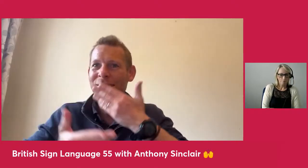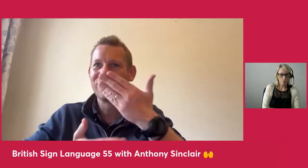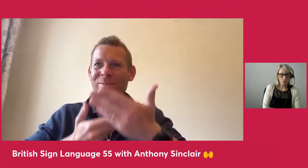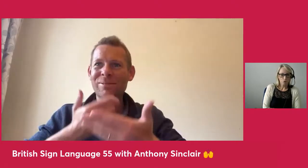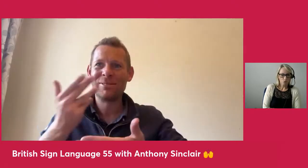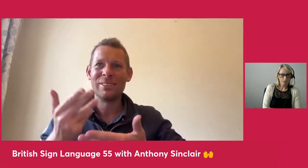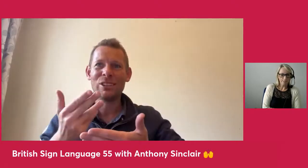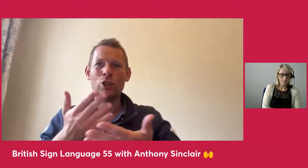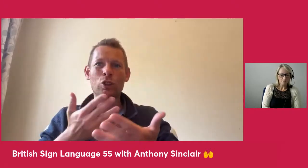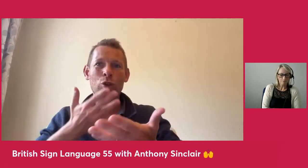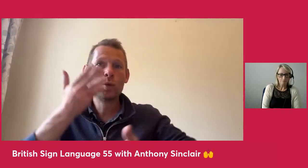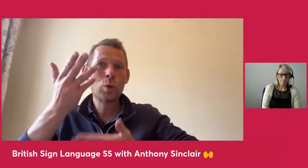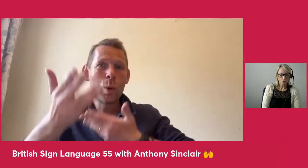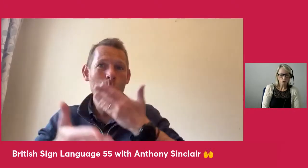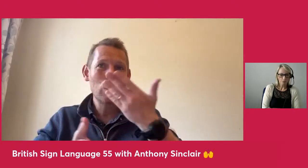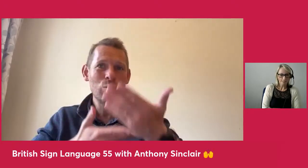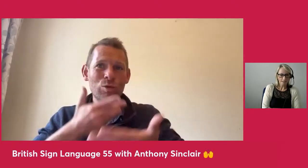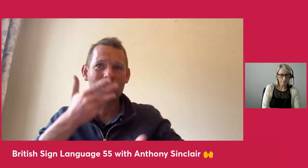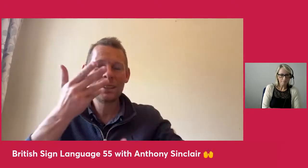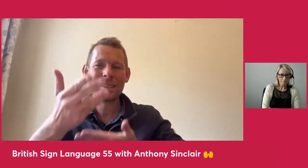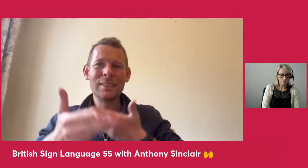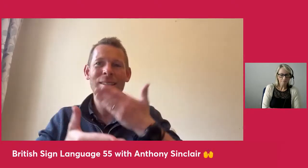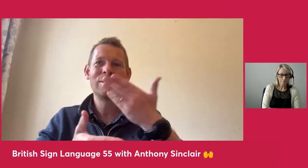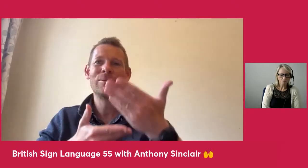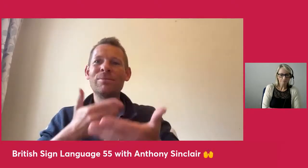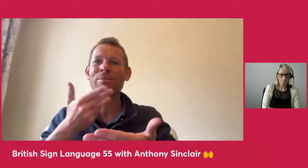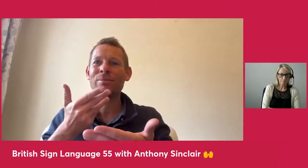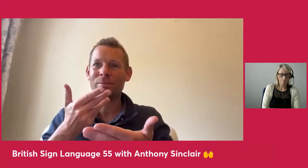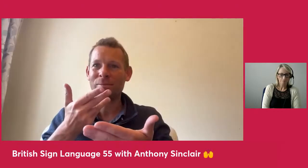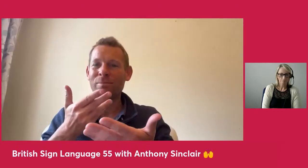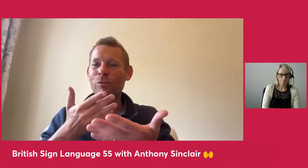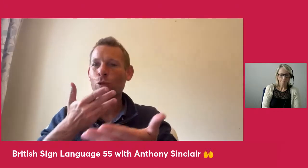Or time for stories, story time.